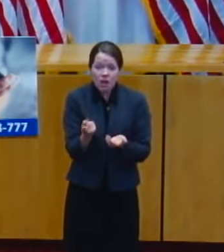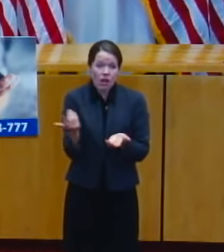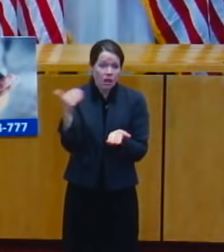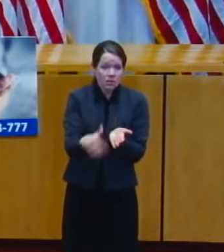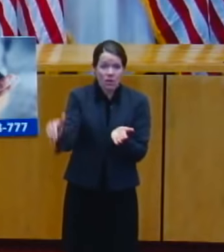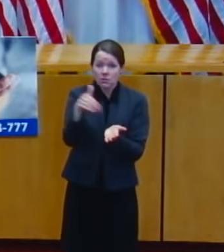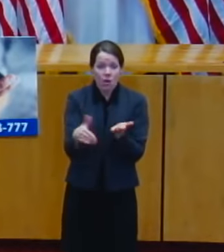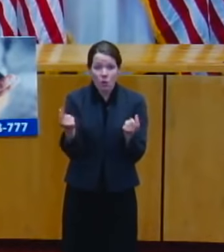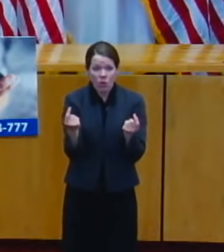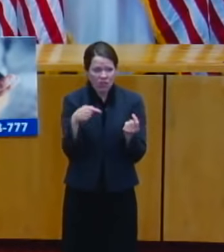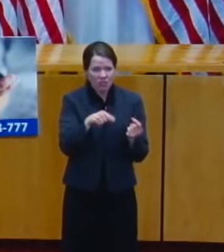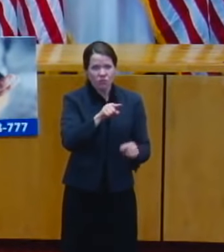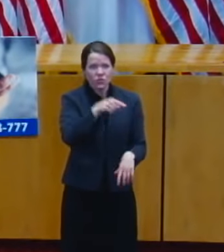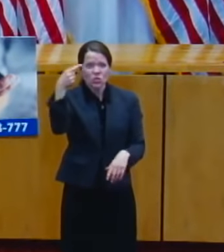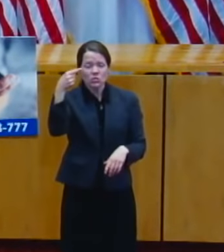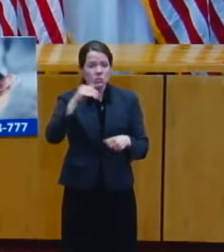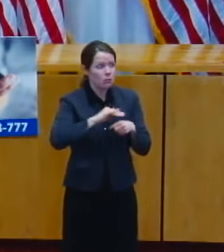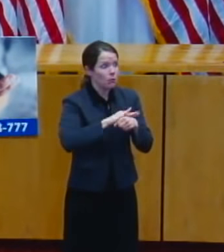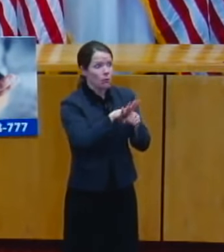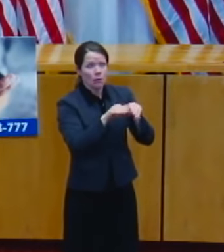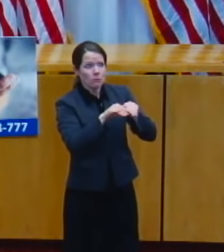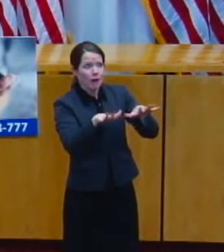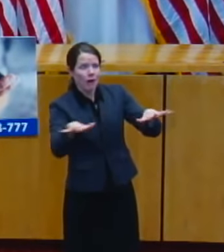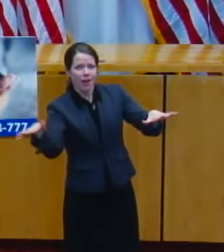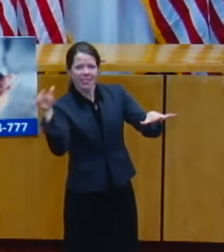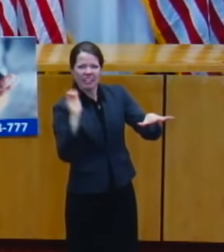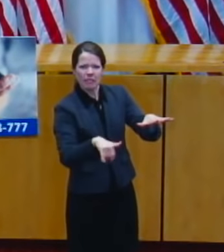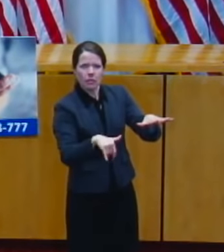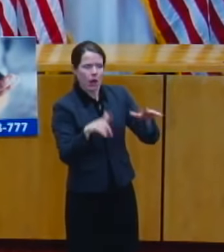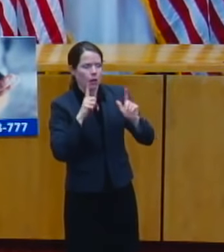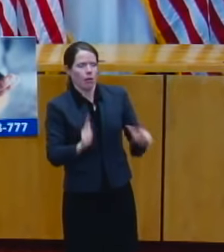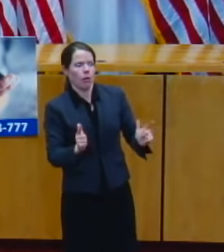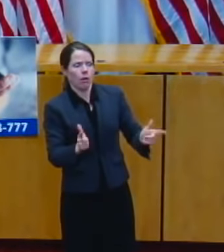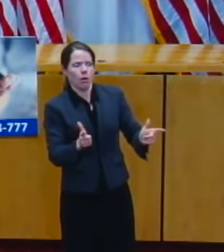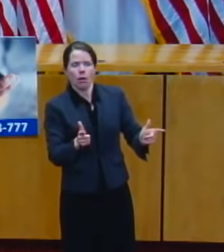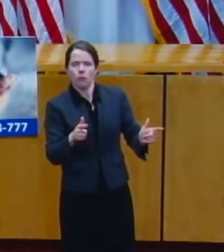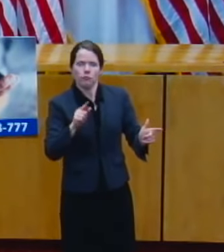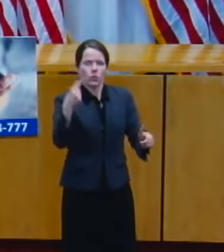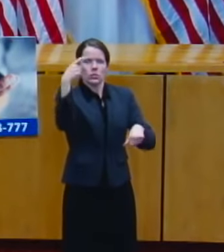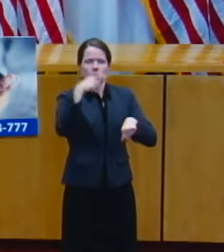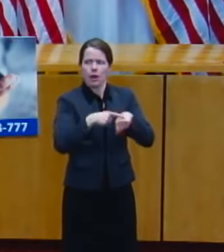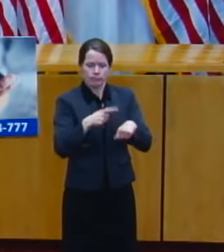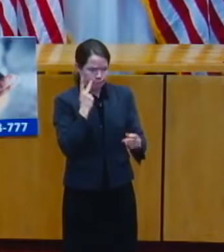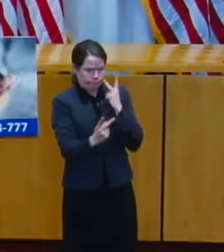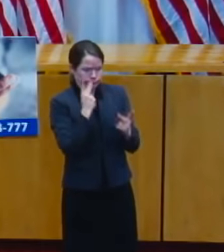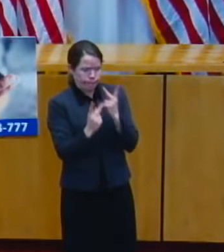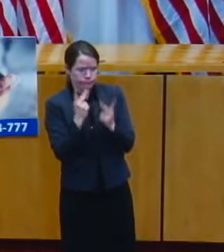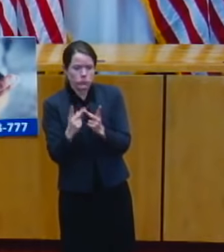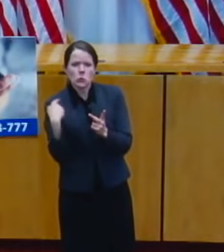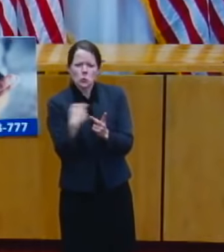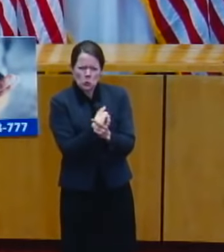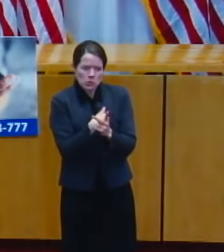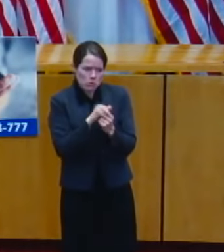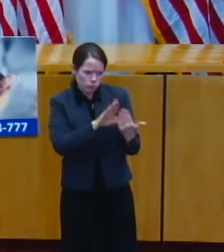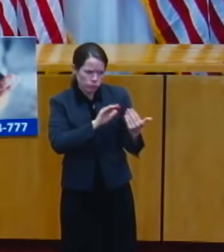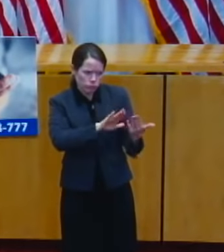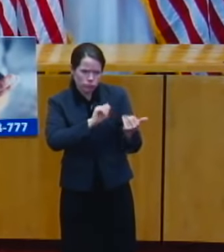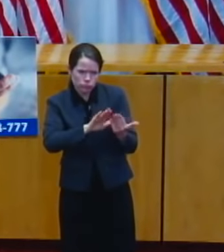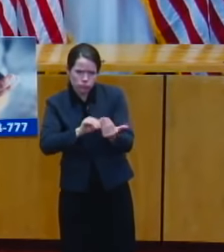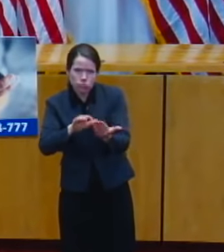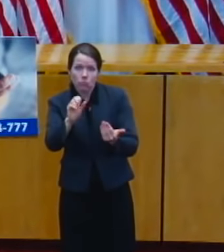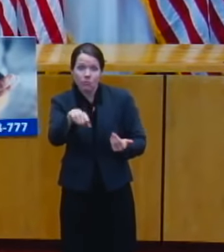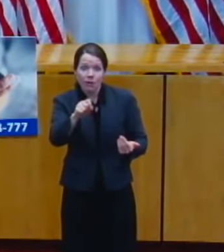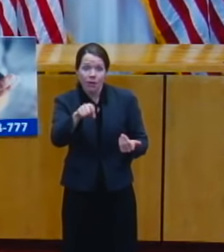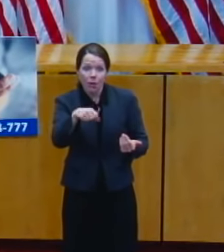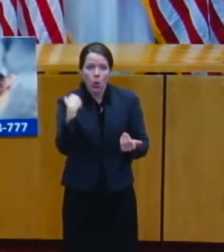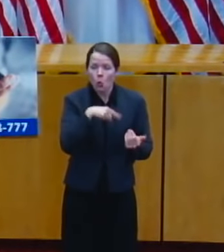other places. And how it plays out in other places comes with a whole variety of variables, but we've tried pretty hard to take